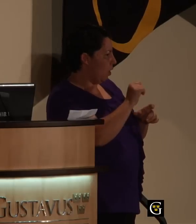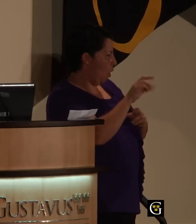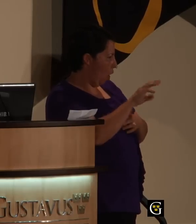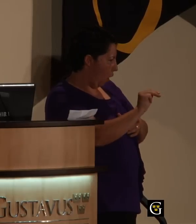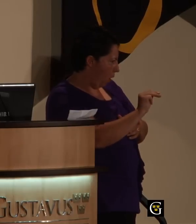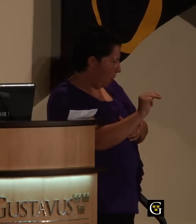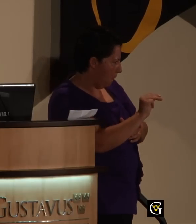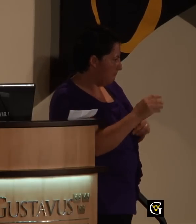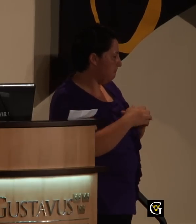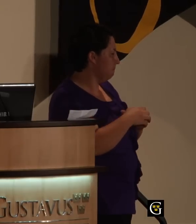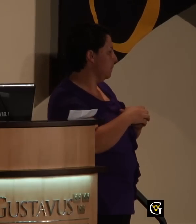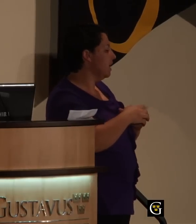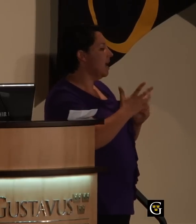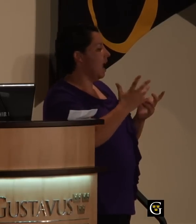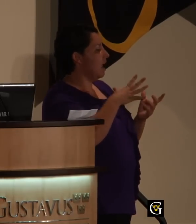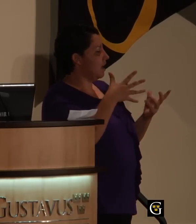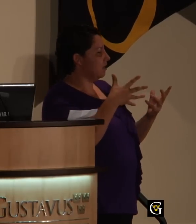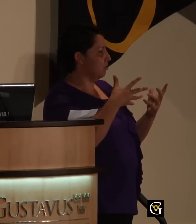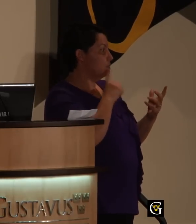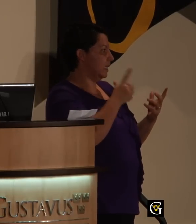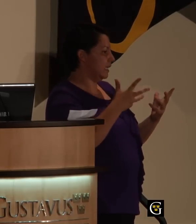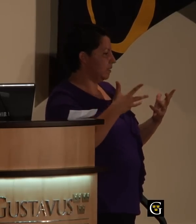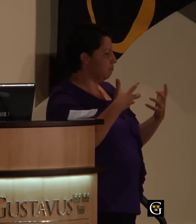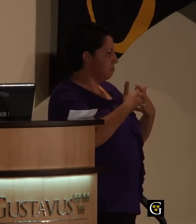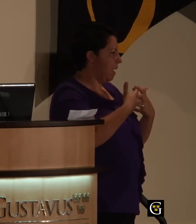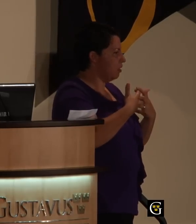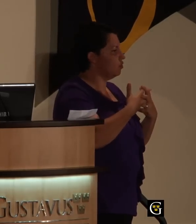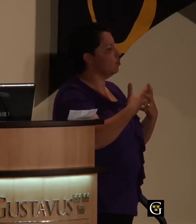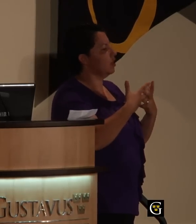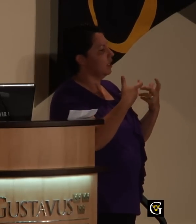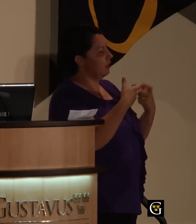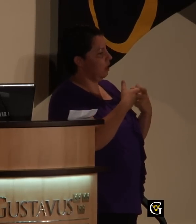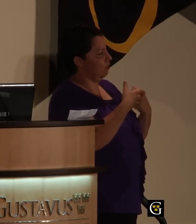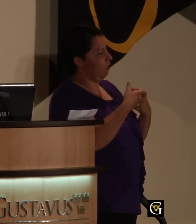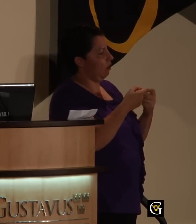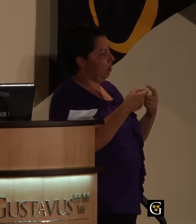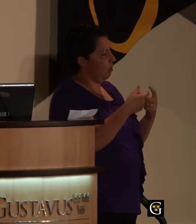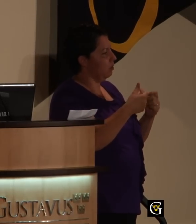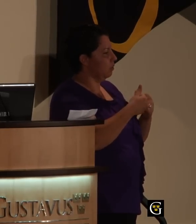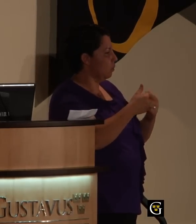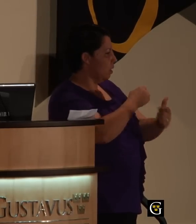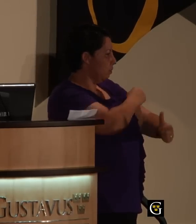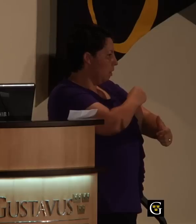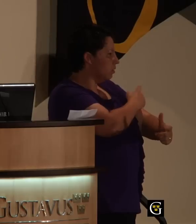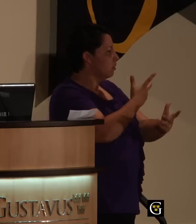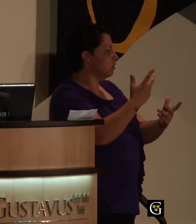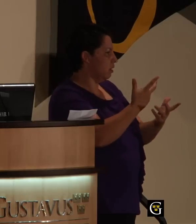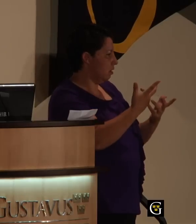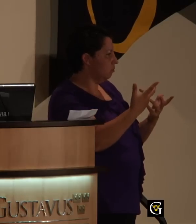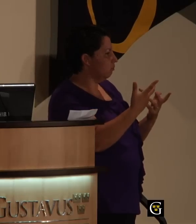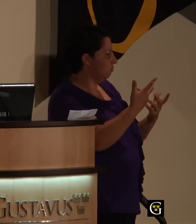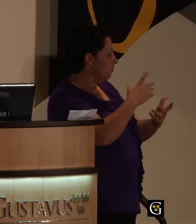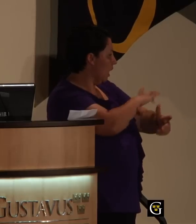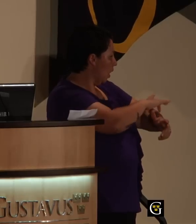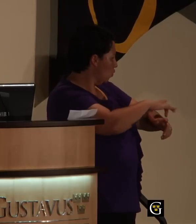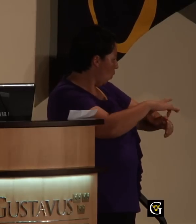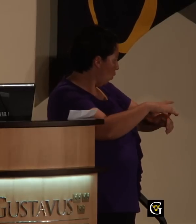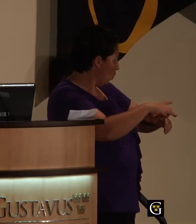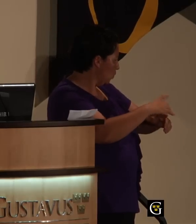muscle innervation. Okay, so I'm going to play the video for you. This goes on a while. There's no audio. This is just video.